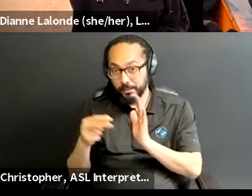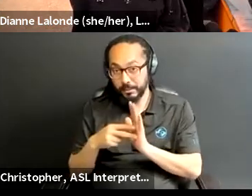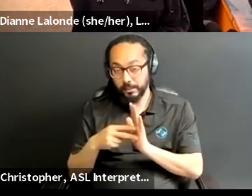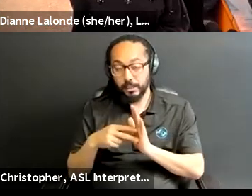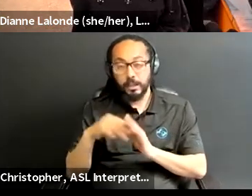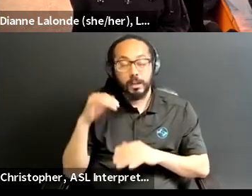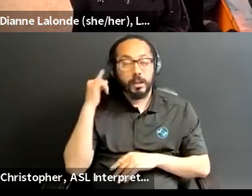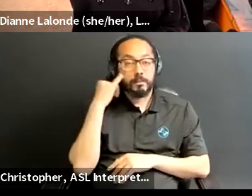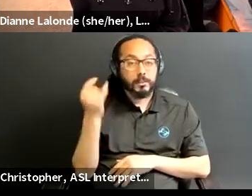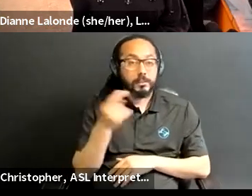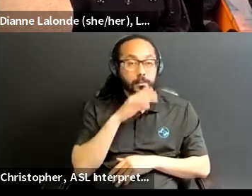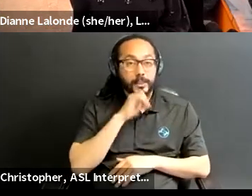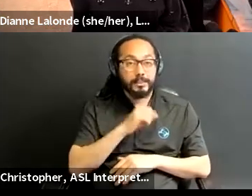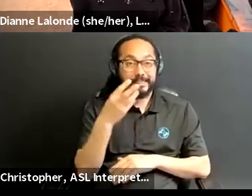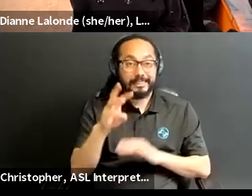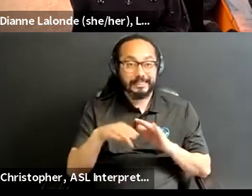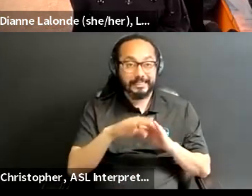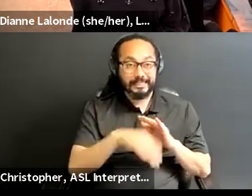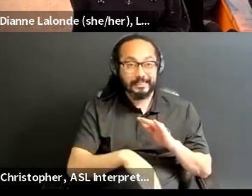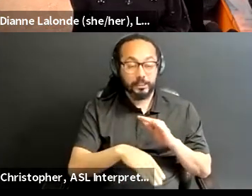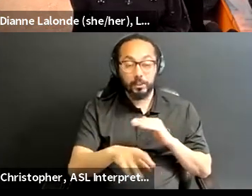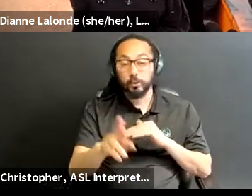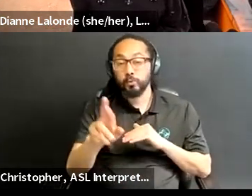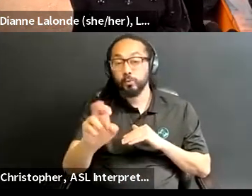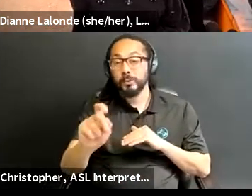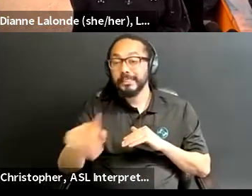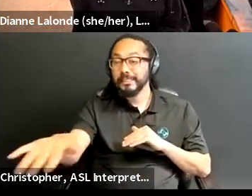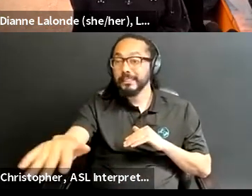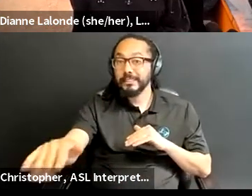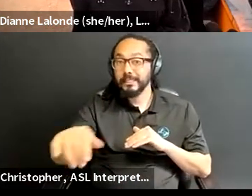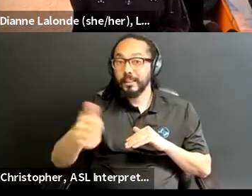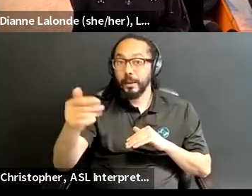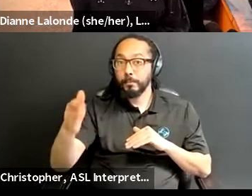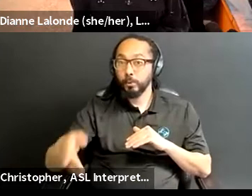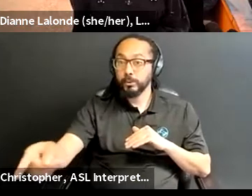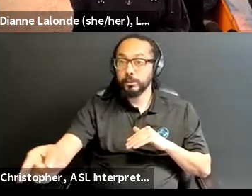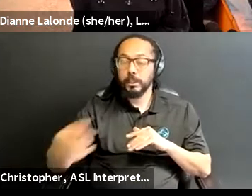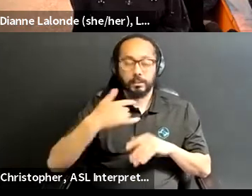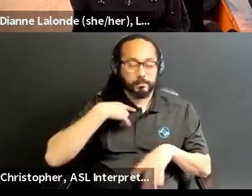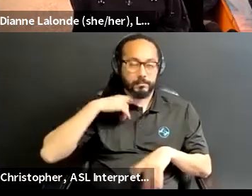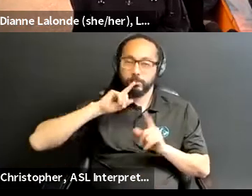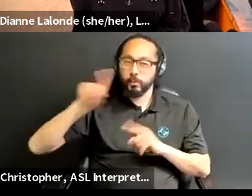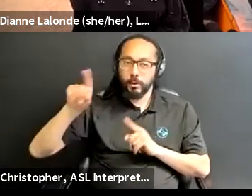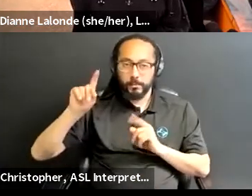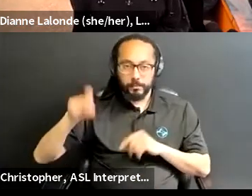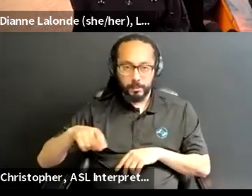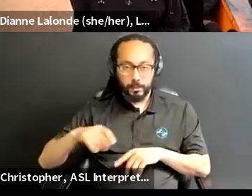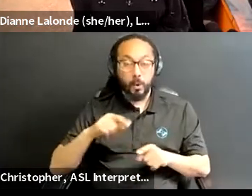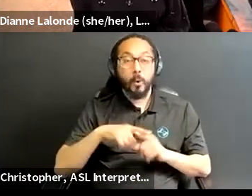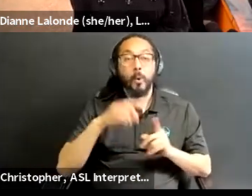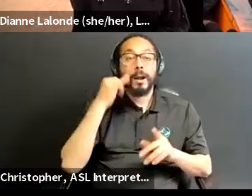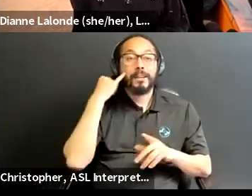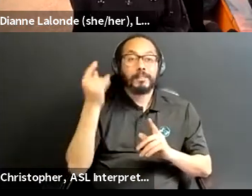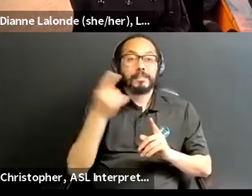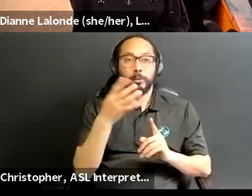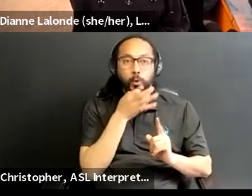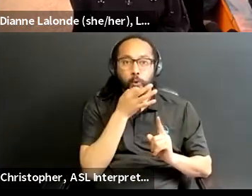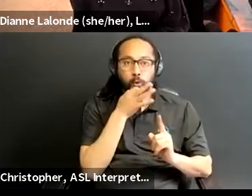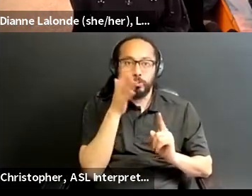the age of 16 is at risk, there's the mandatory reporting, but it's also if there's someone at risk of imminent harm. So if they've